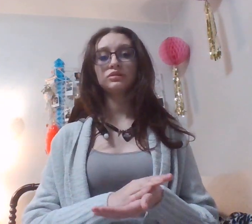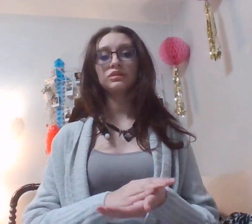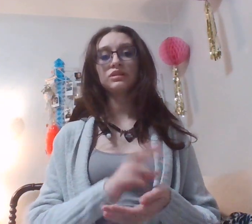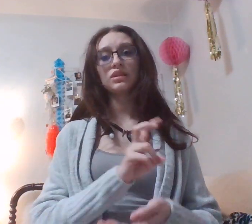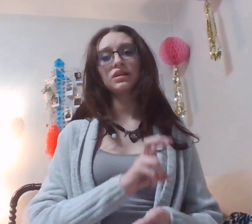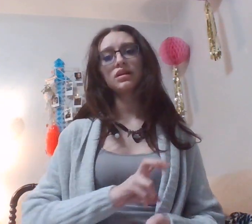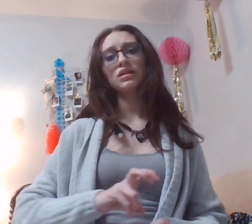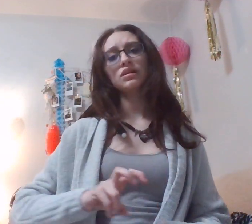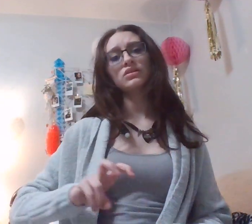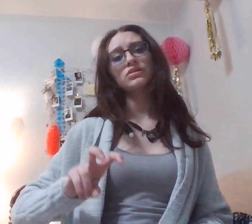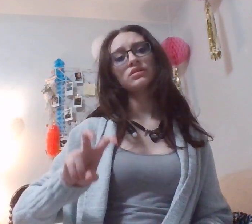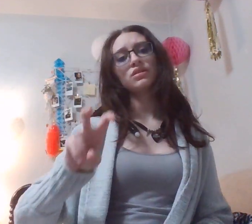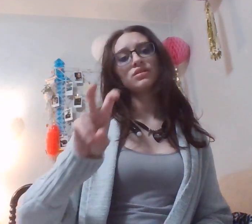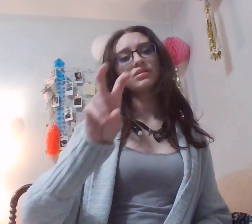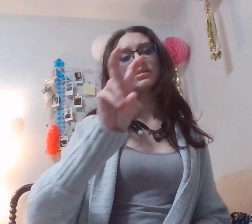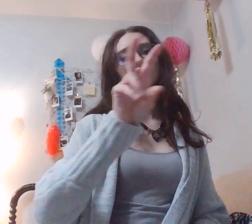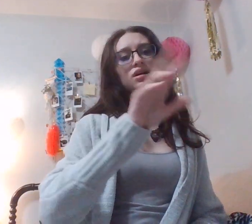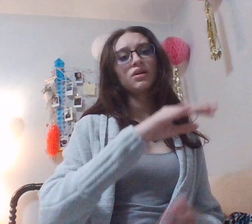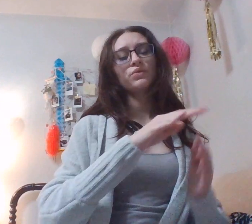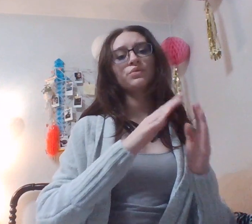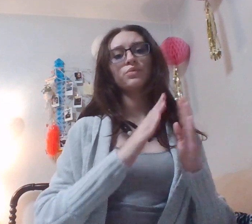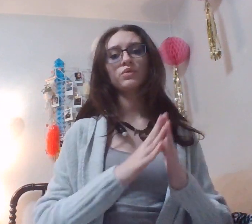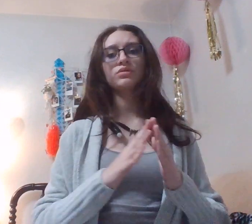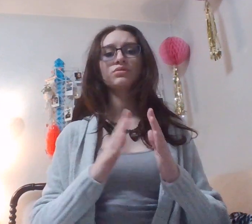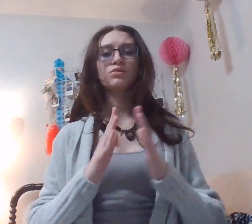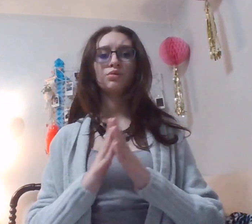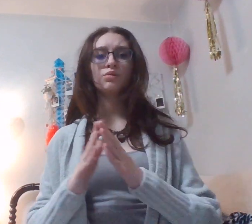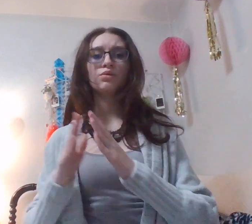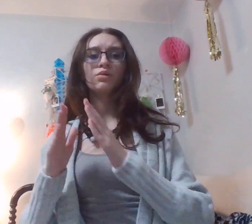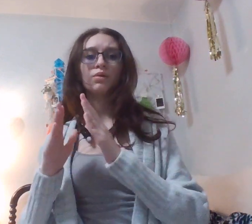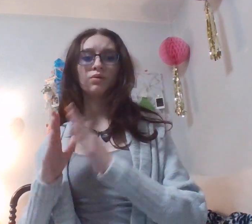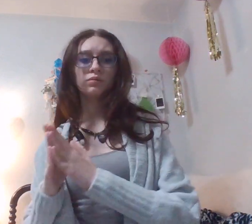and never here's another town that I go